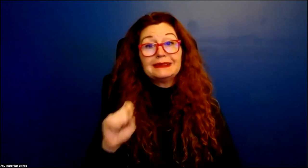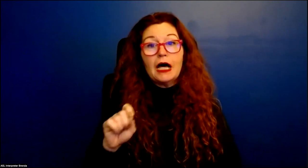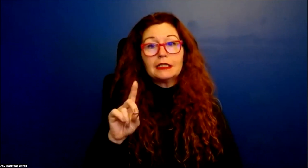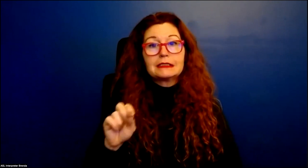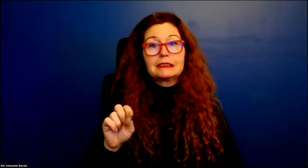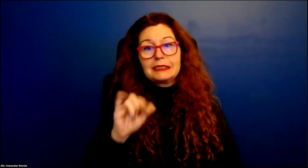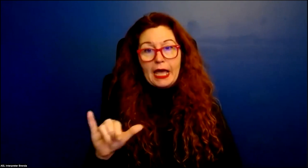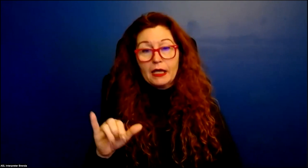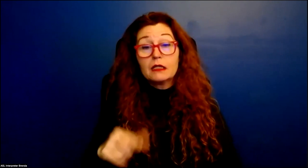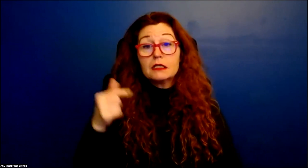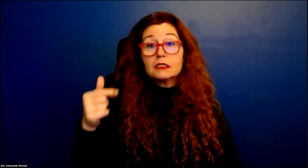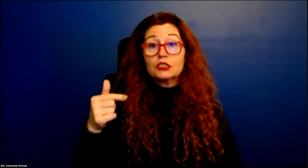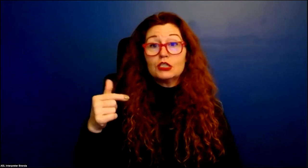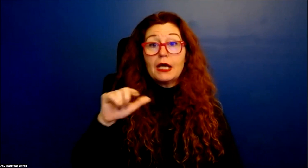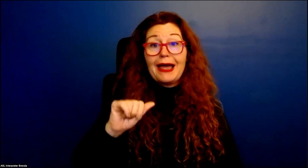Foundation is